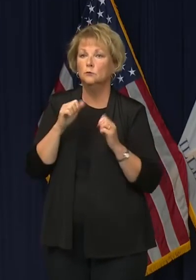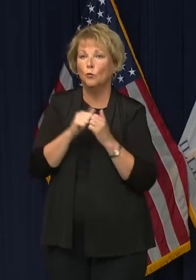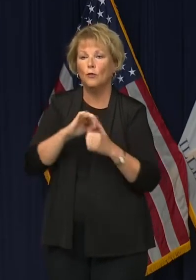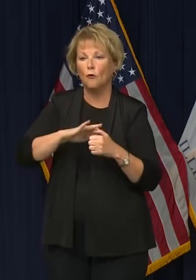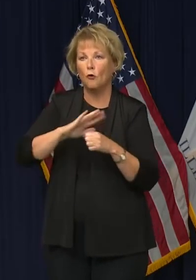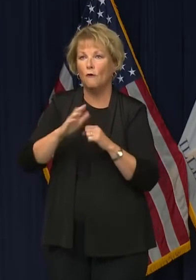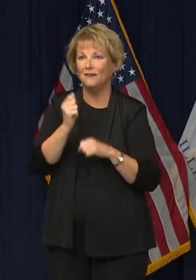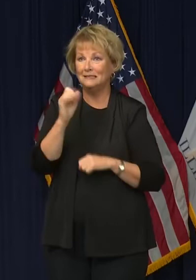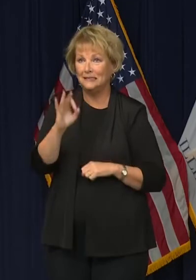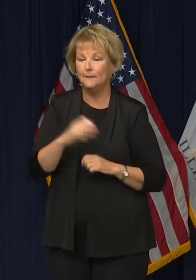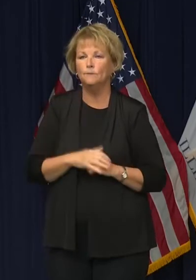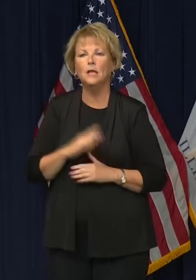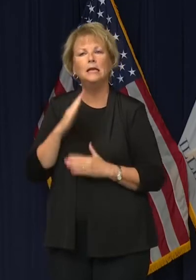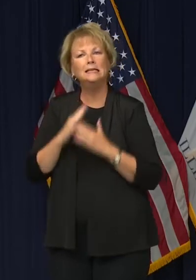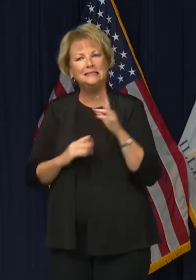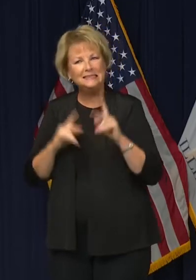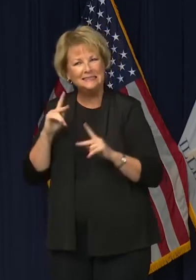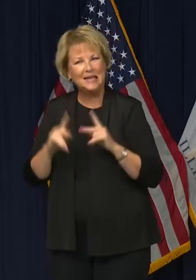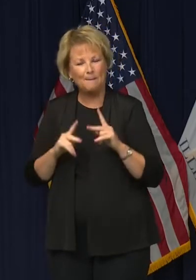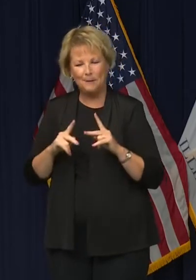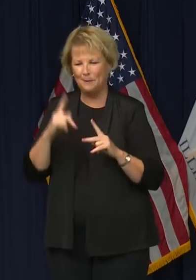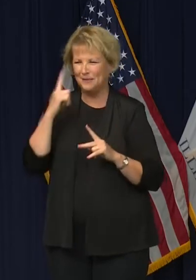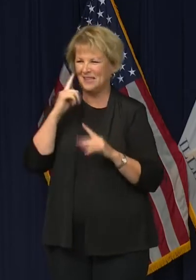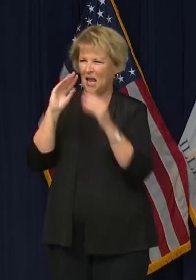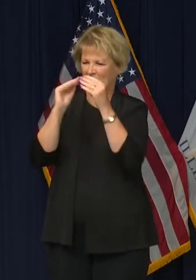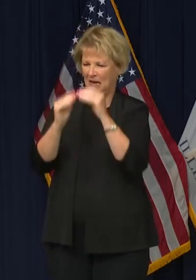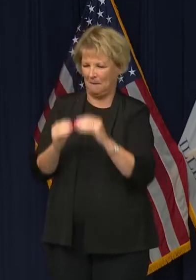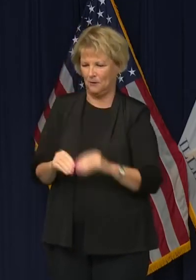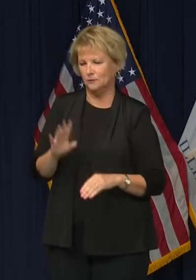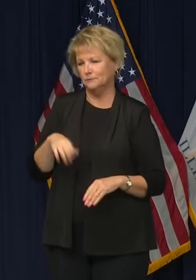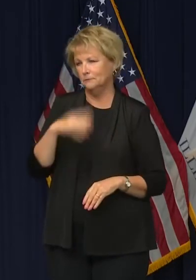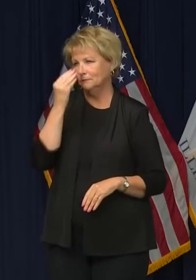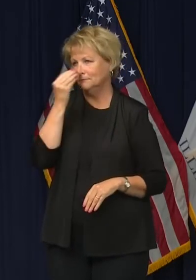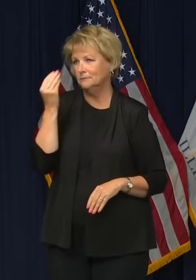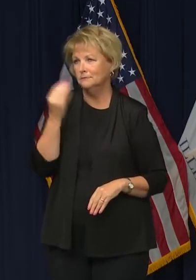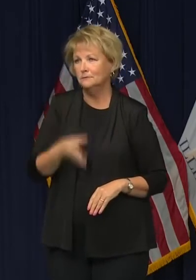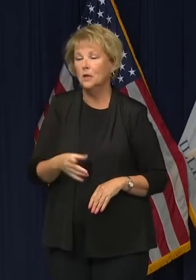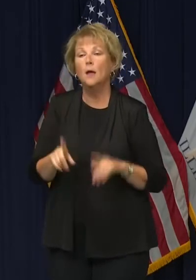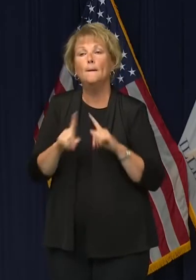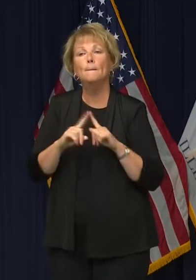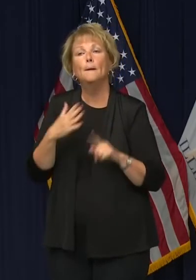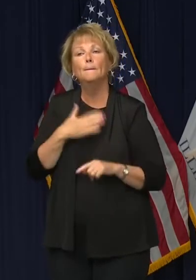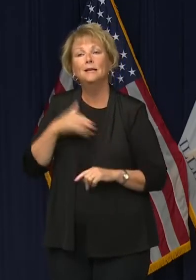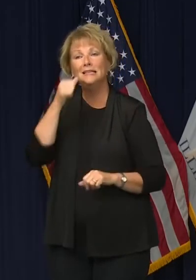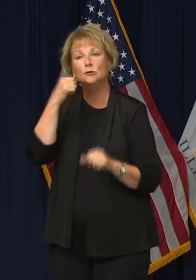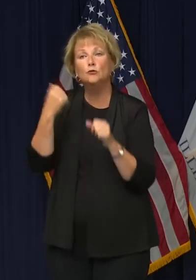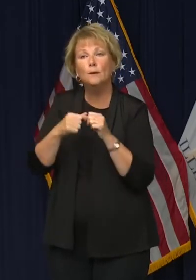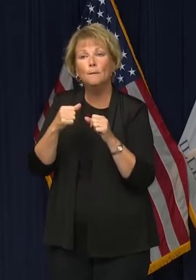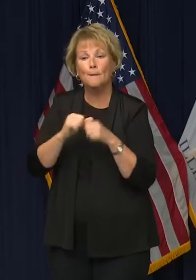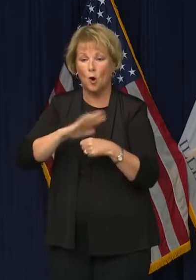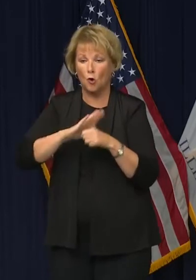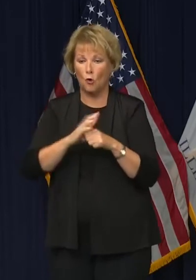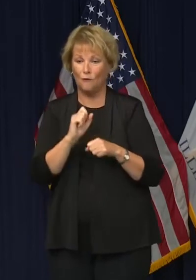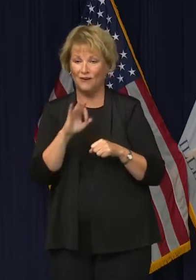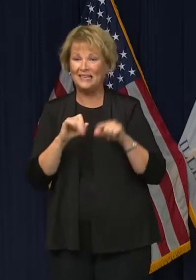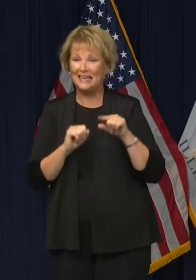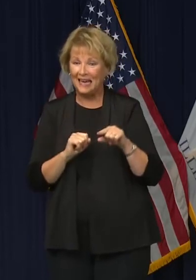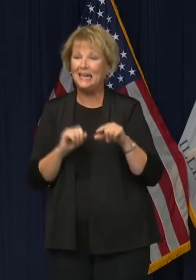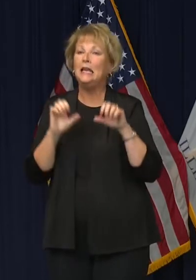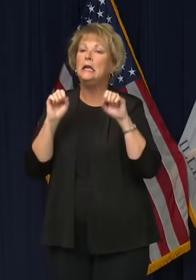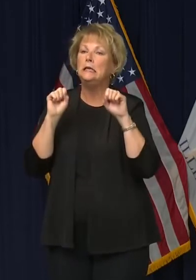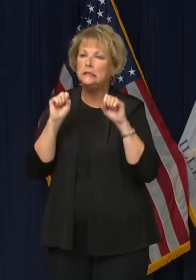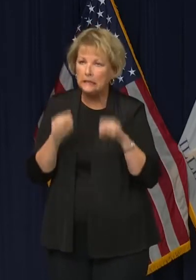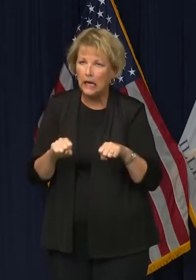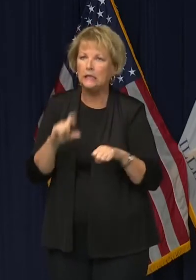virus. Some people have become a bit numb to the numbers, but I want to remind people that COVID-19 can